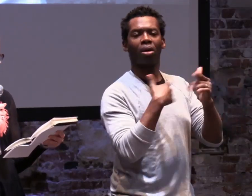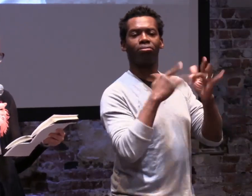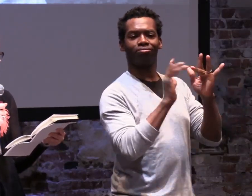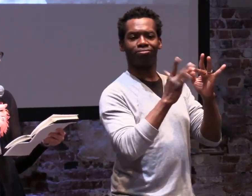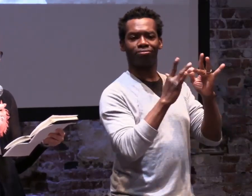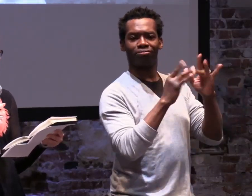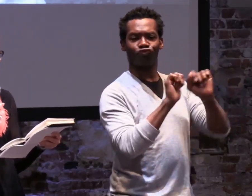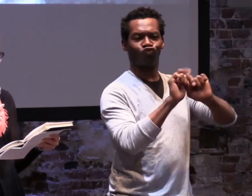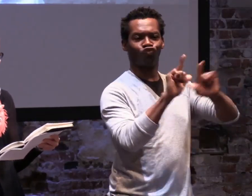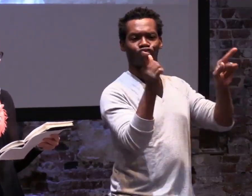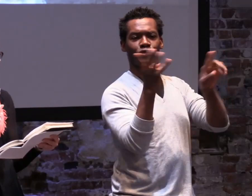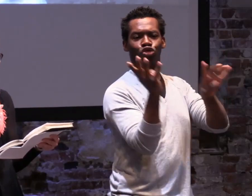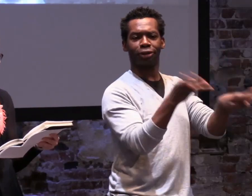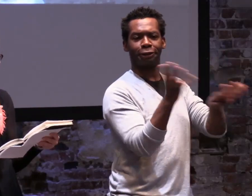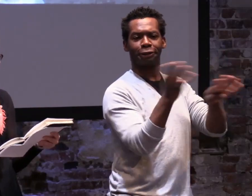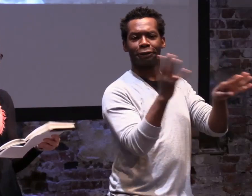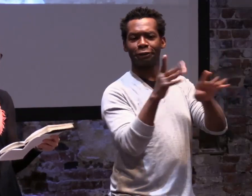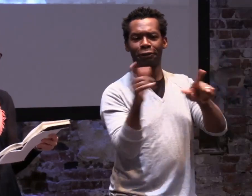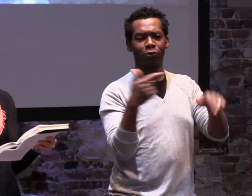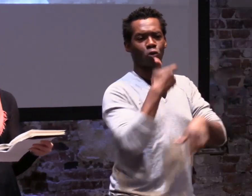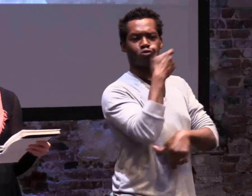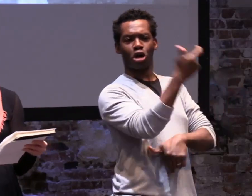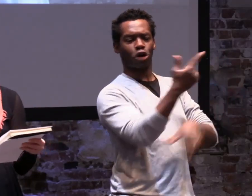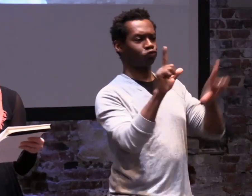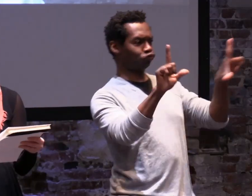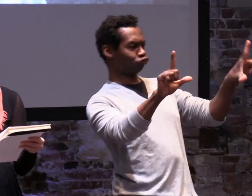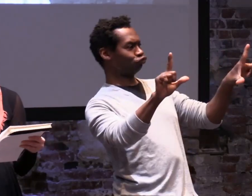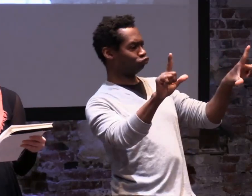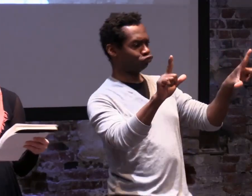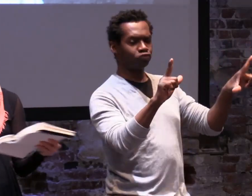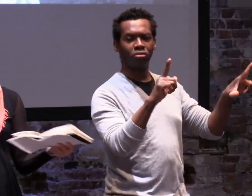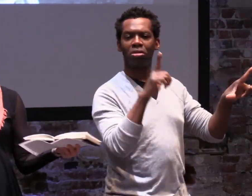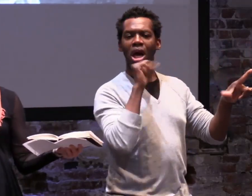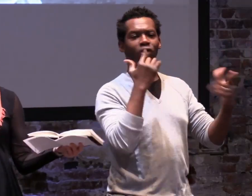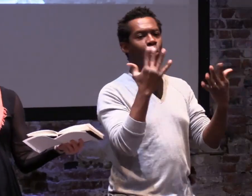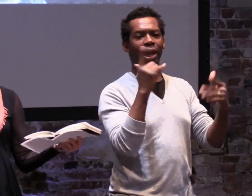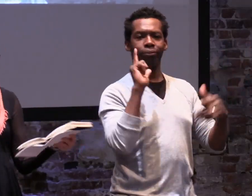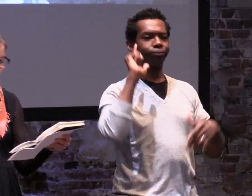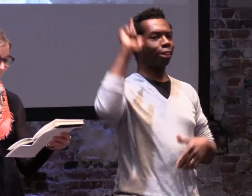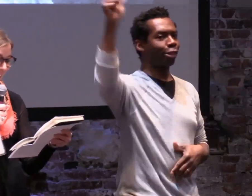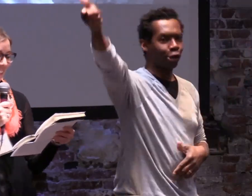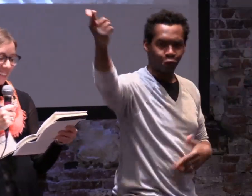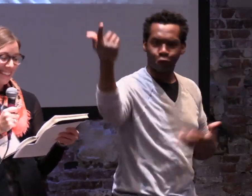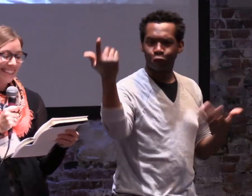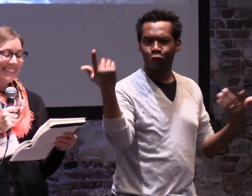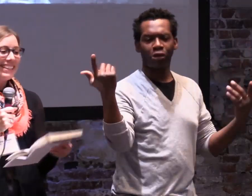People can tune in online in real time, like right now,